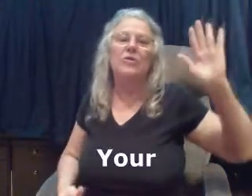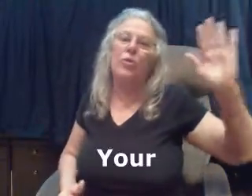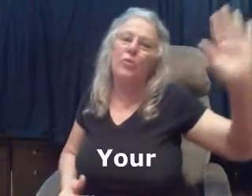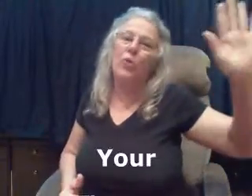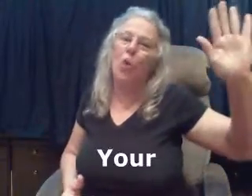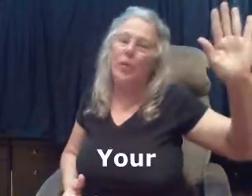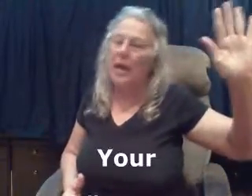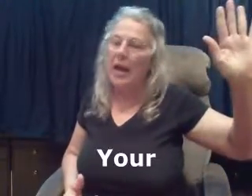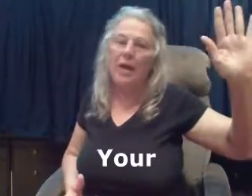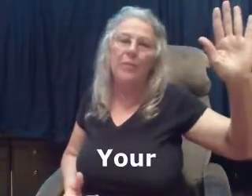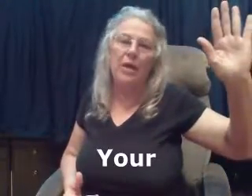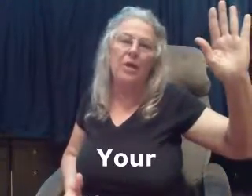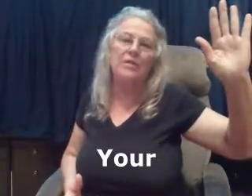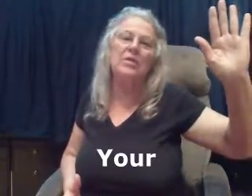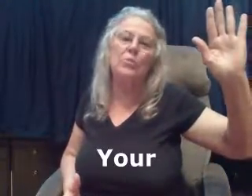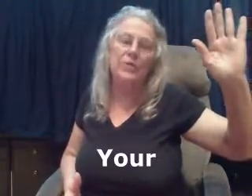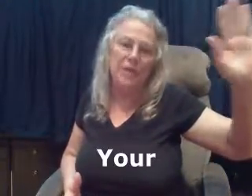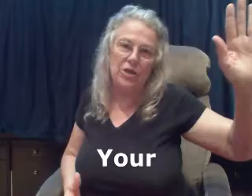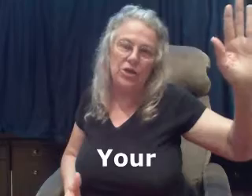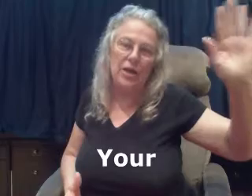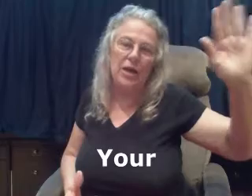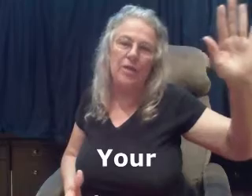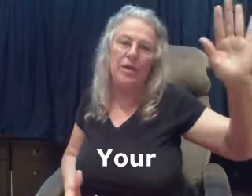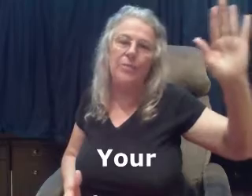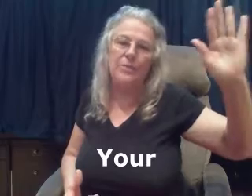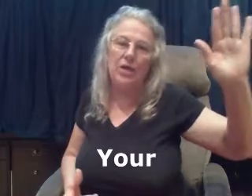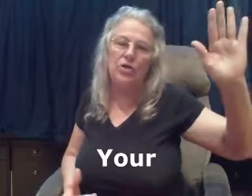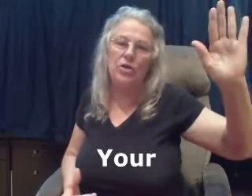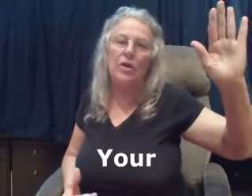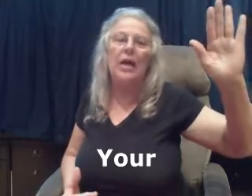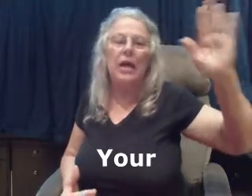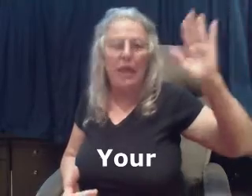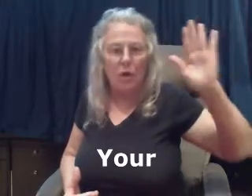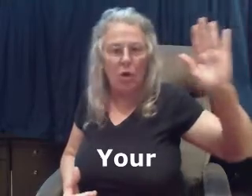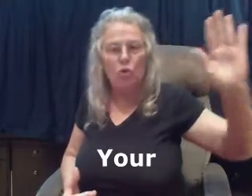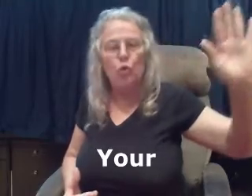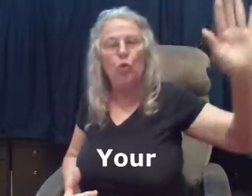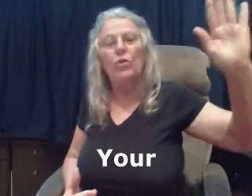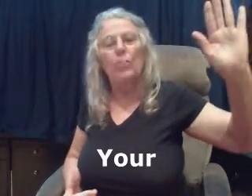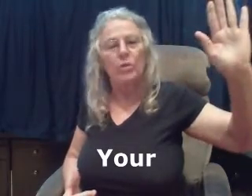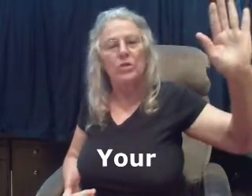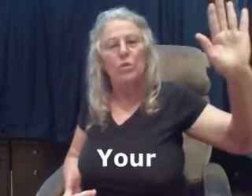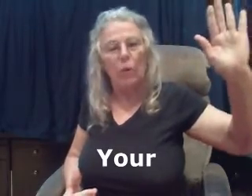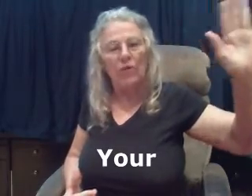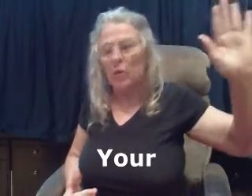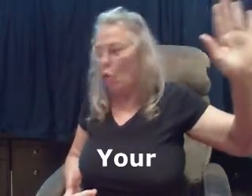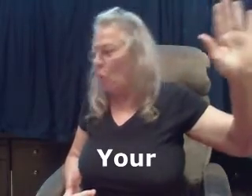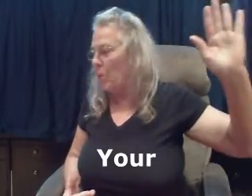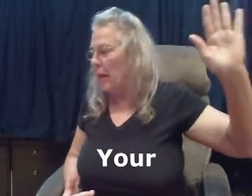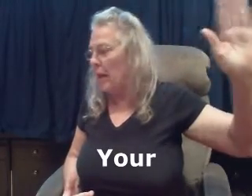so open hand because it's possession. Anything possession, it goes toward the person with an open hand.